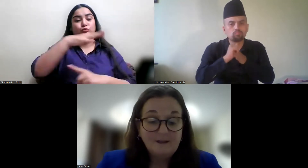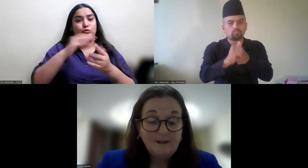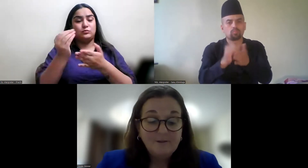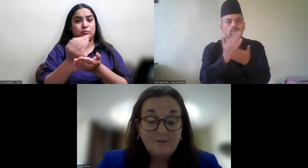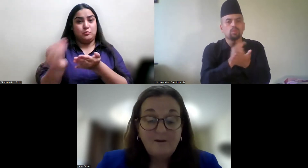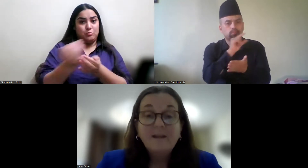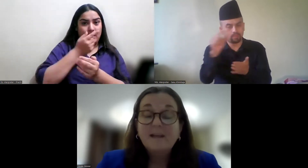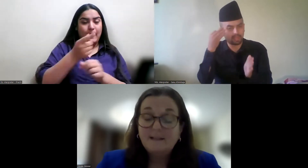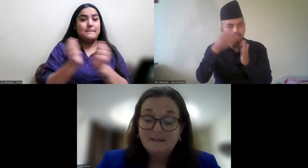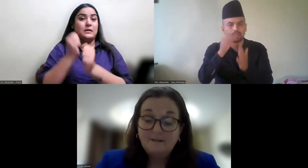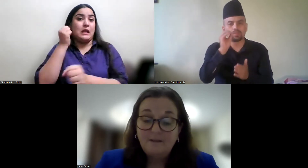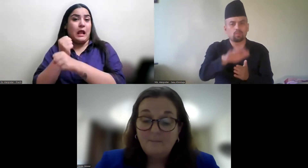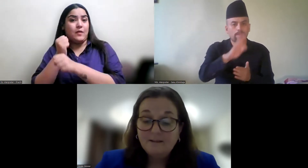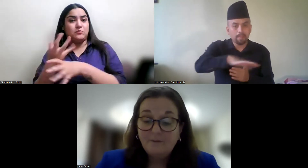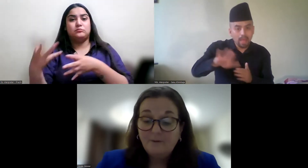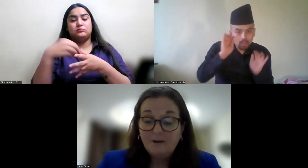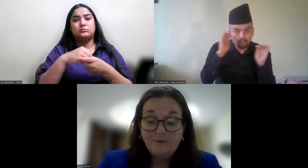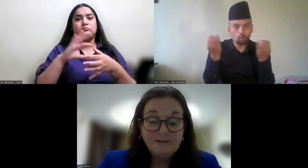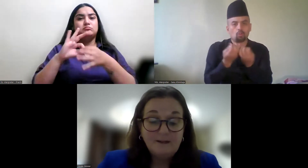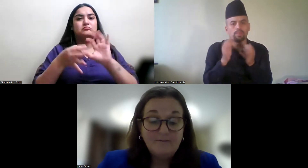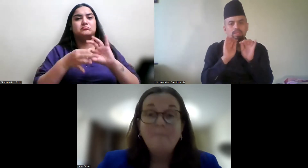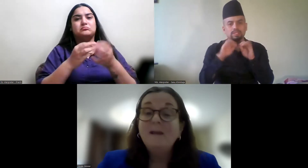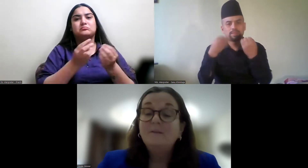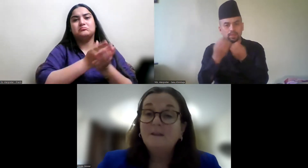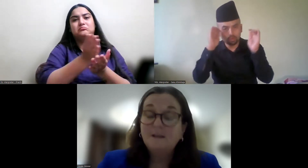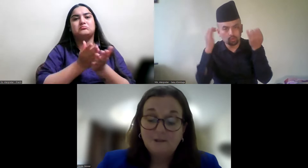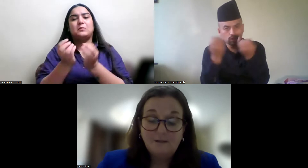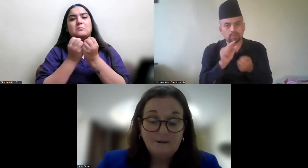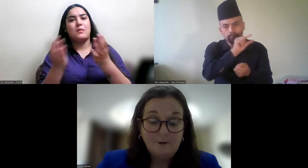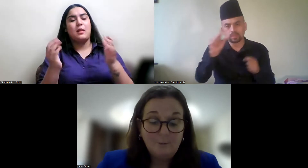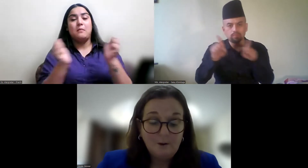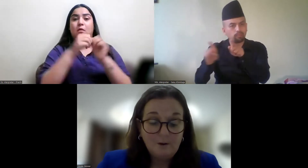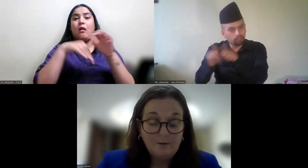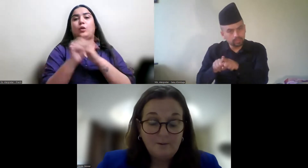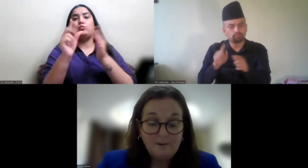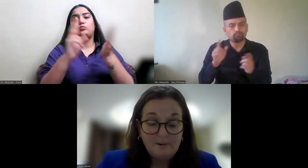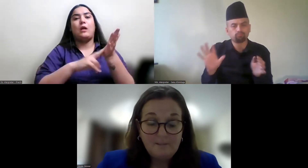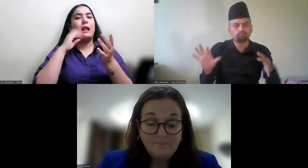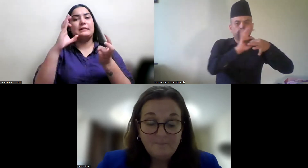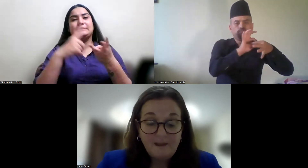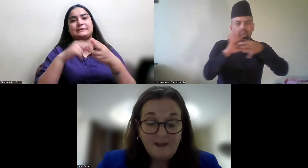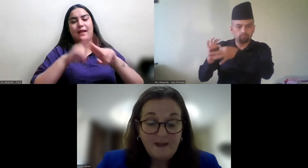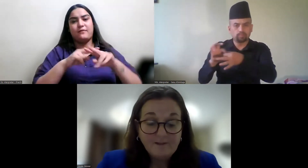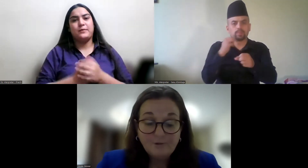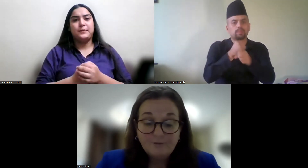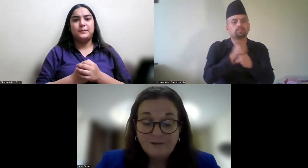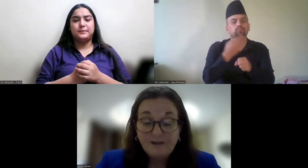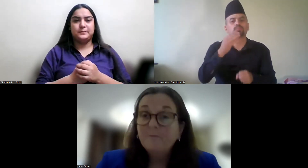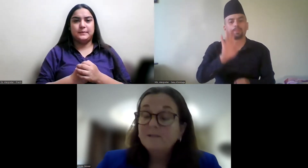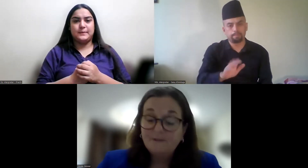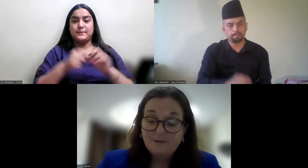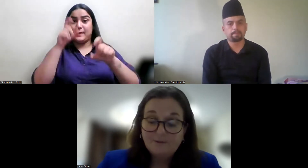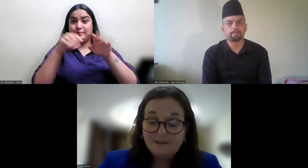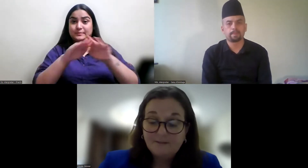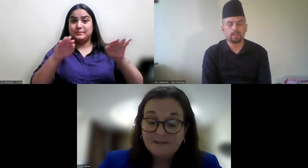governance. So are very connected to the thematic work at UNICEF and many of the initiatives that you work on. As children,